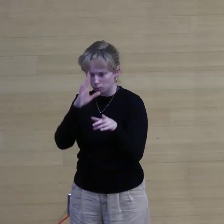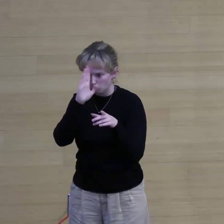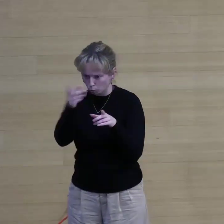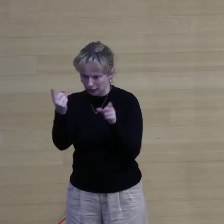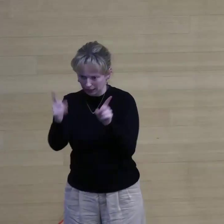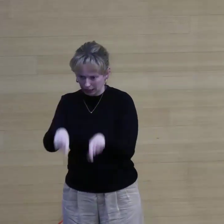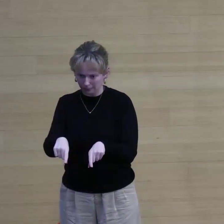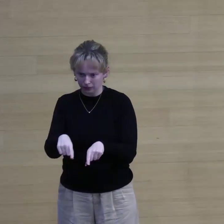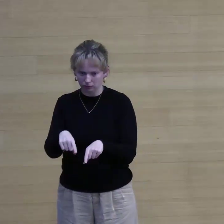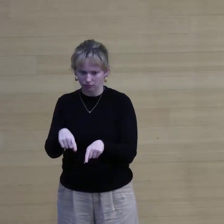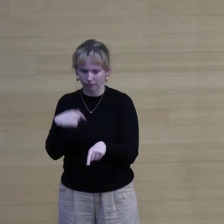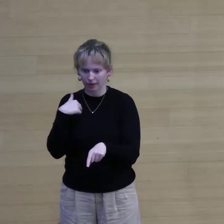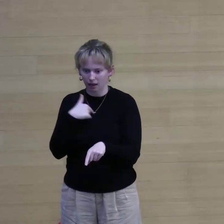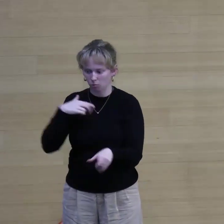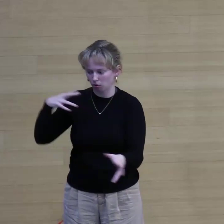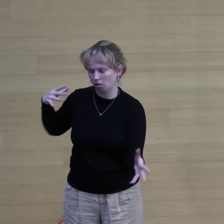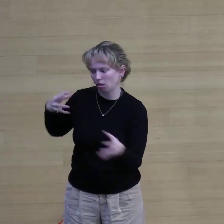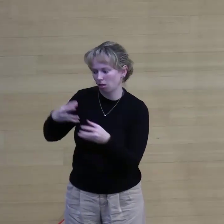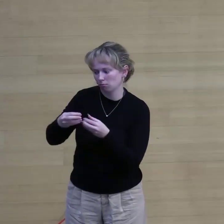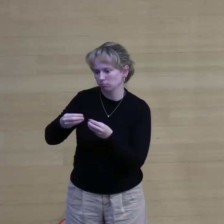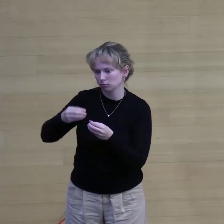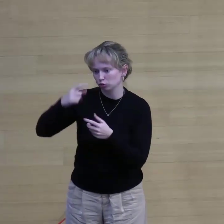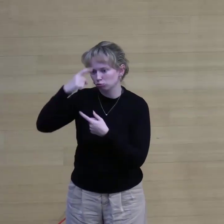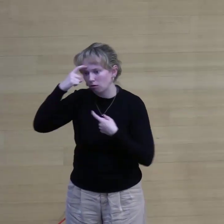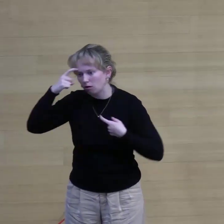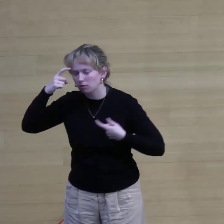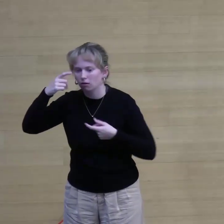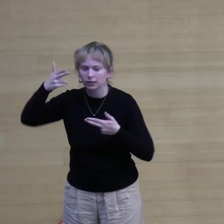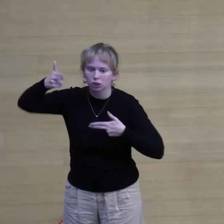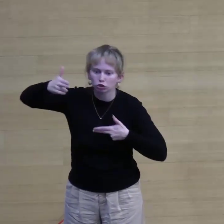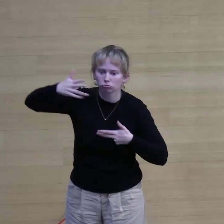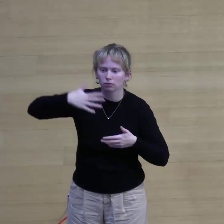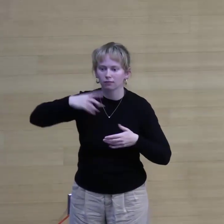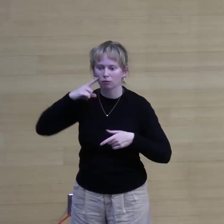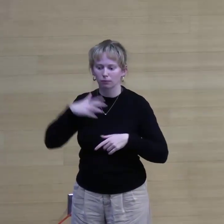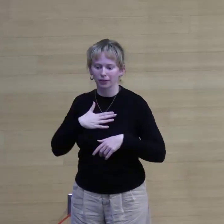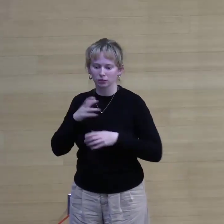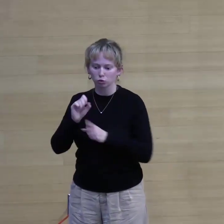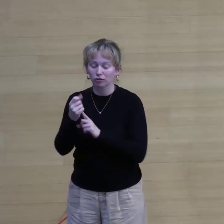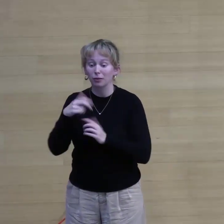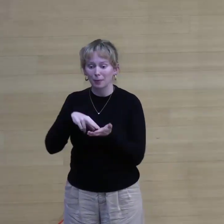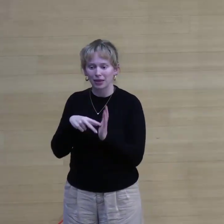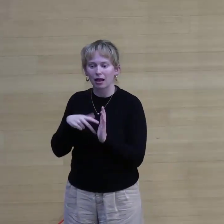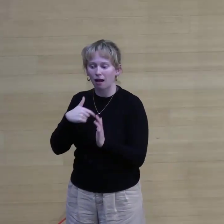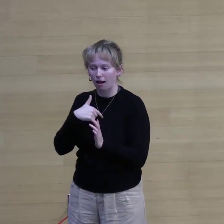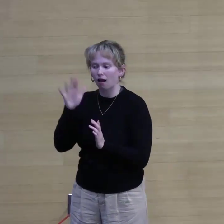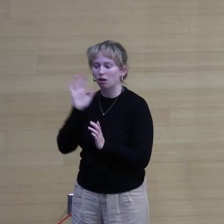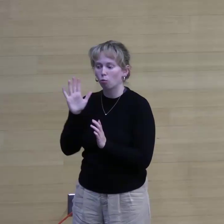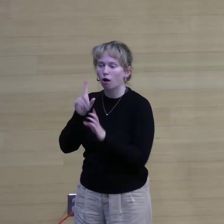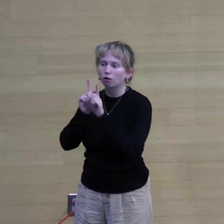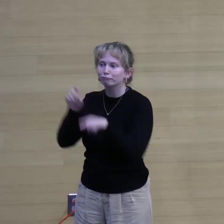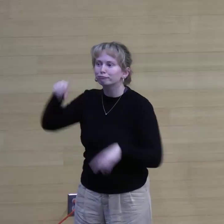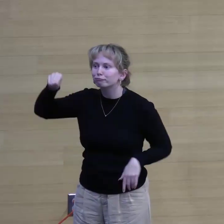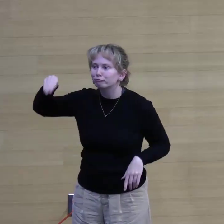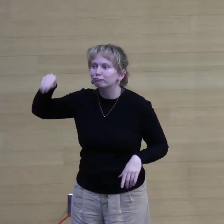We have all of our own traumas and histories we're bringing into the situation. So for myself, I was fawning, I was going along